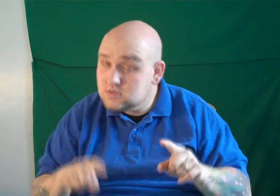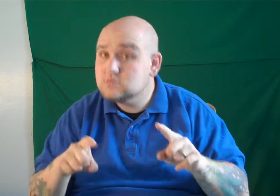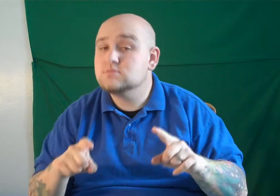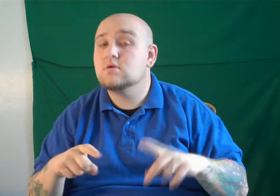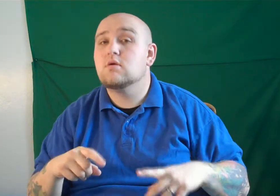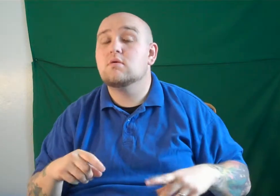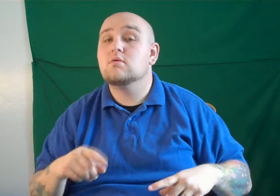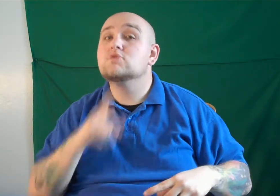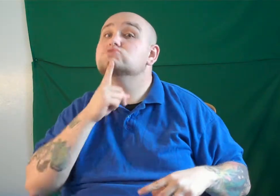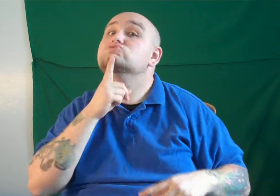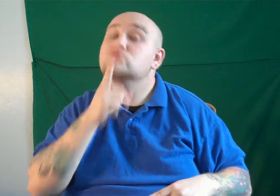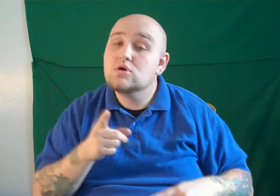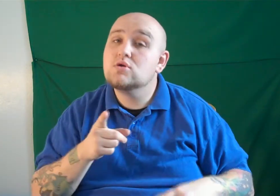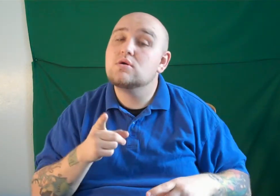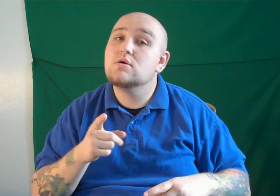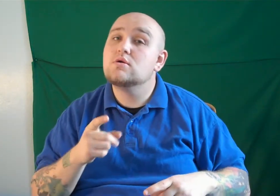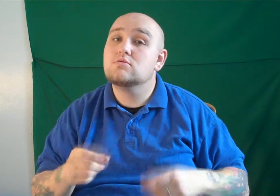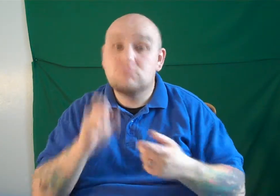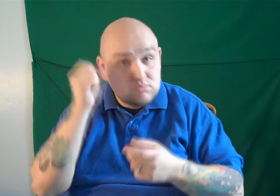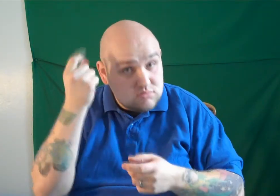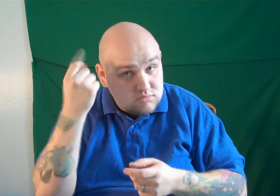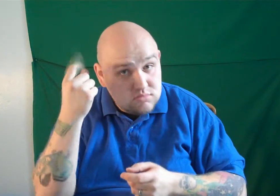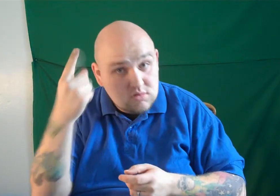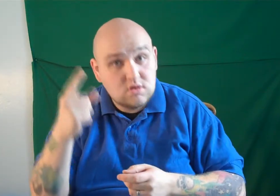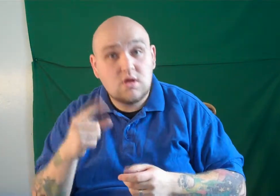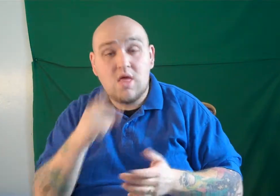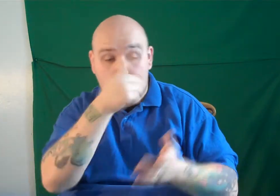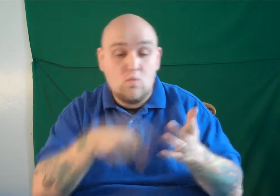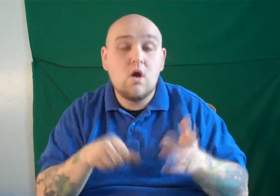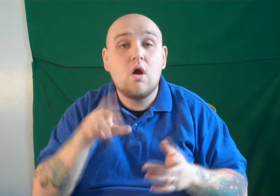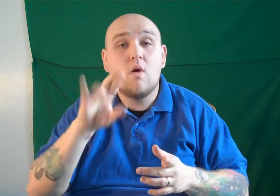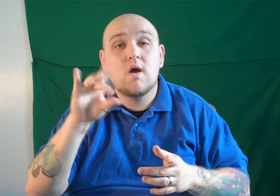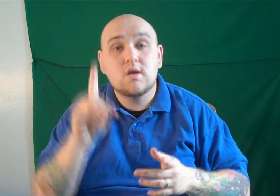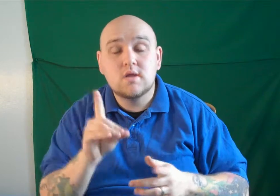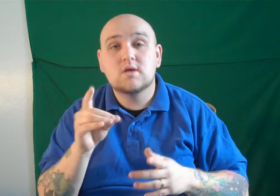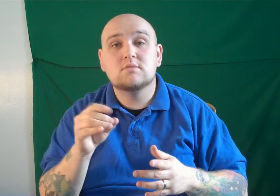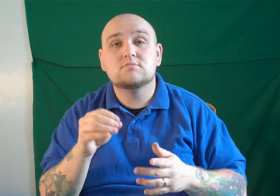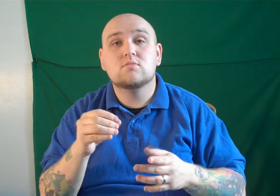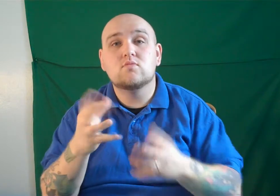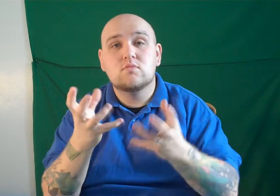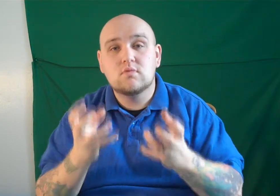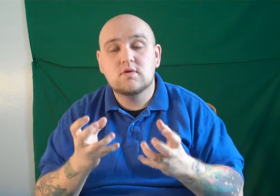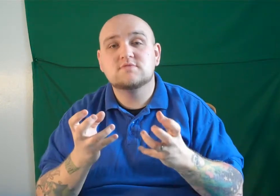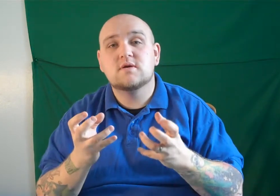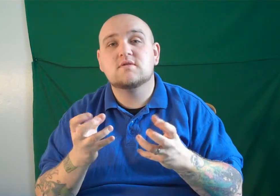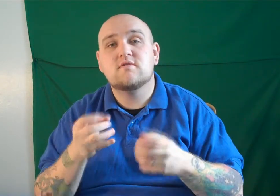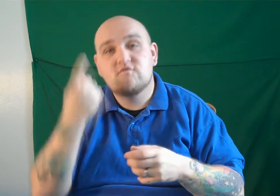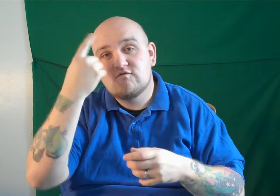understand what RID expects of you as an interpreter in maintaining competence in the field of interpreting. All